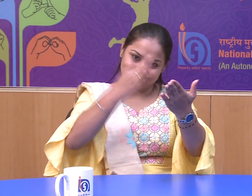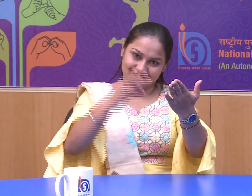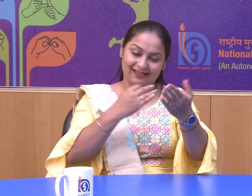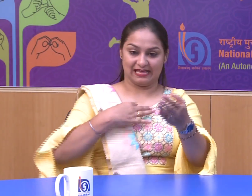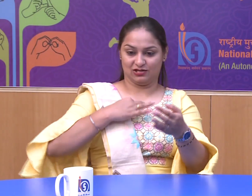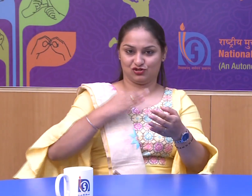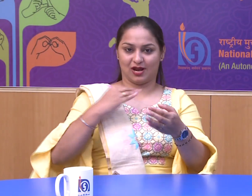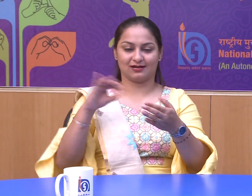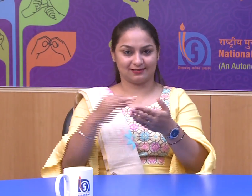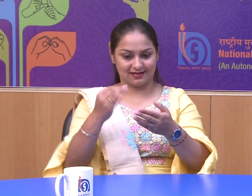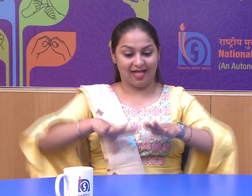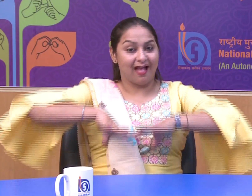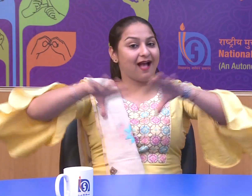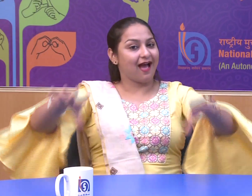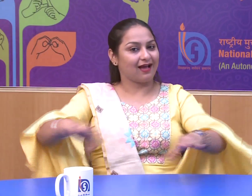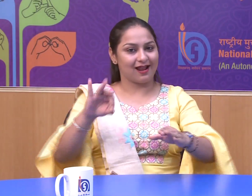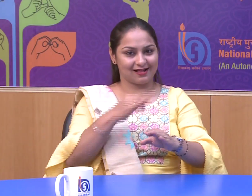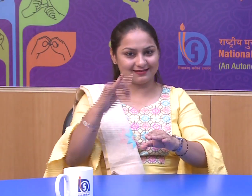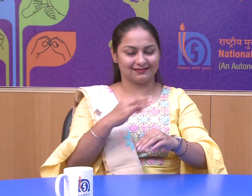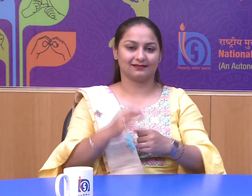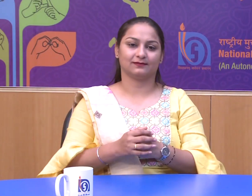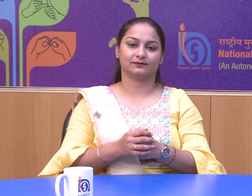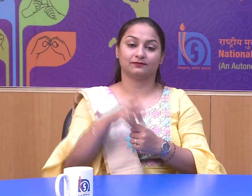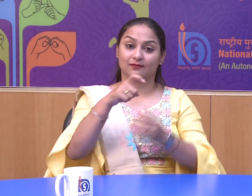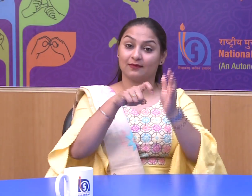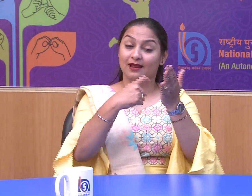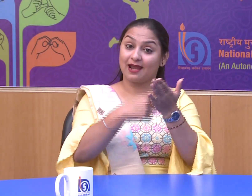shirts, and ghagras. The Rajasthanis